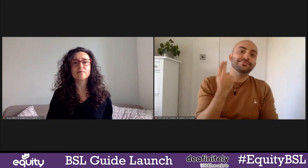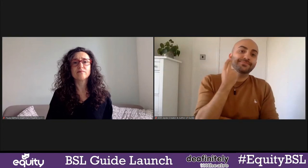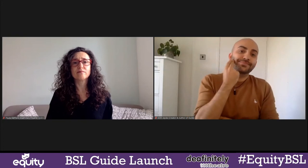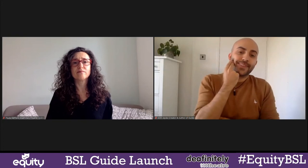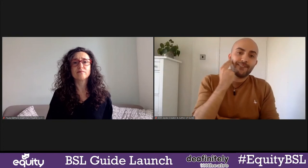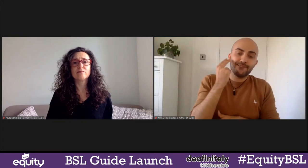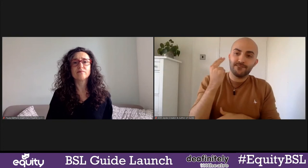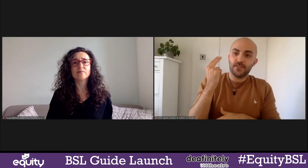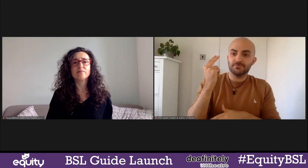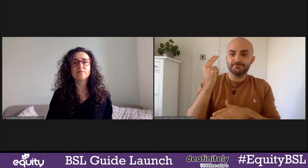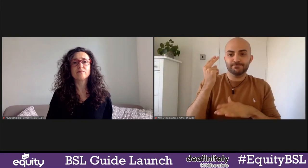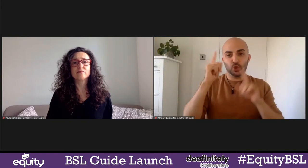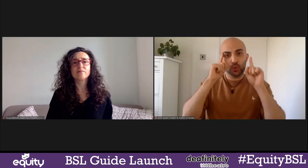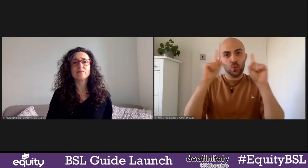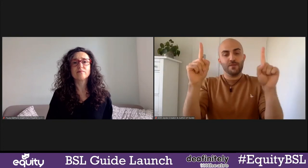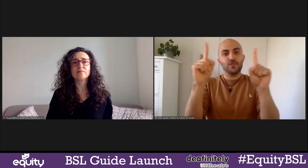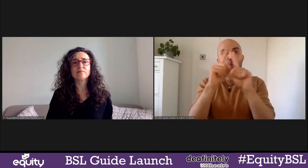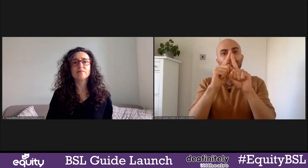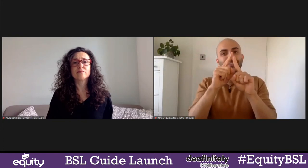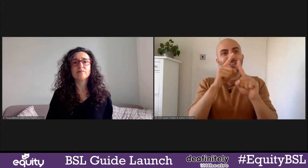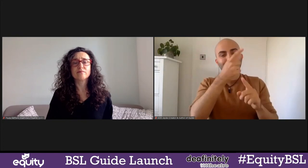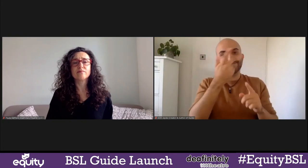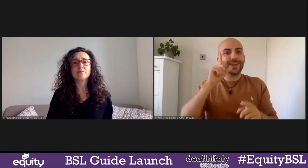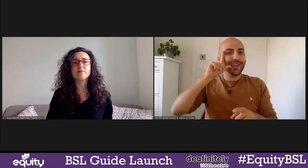Soul, which is about the first